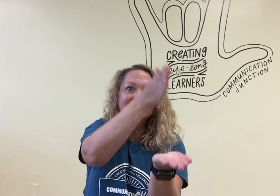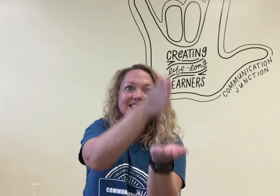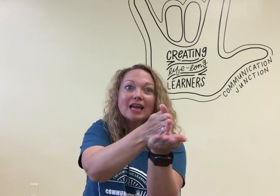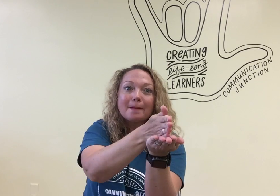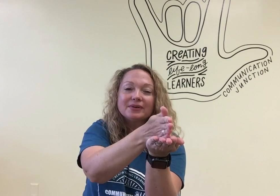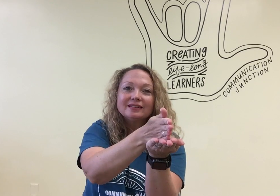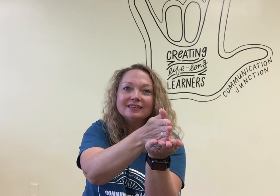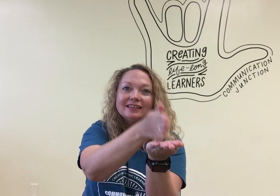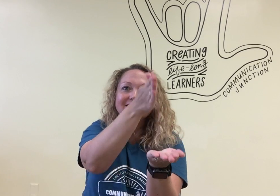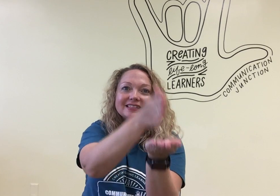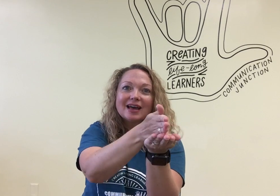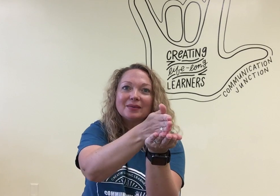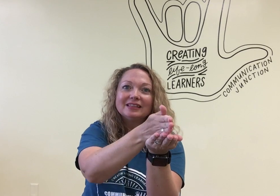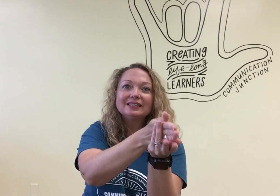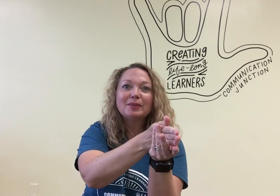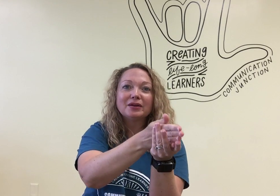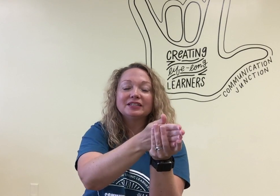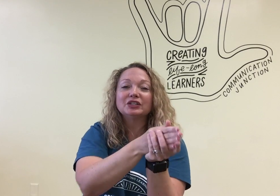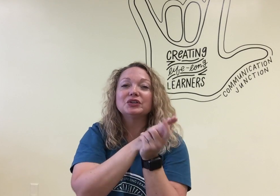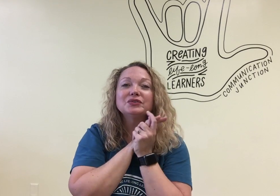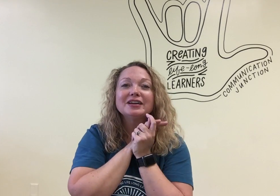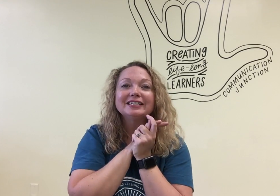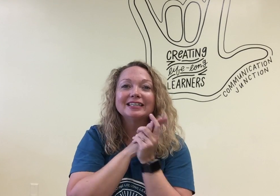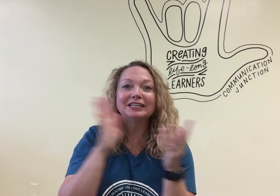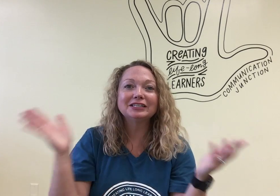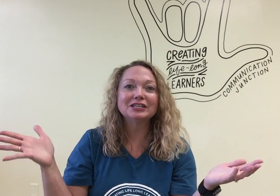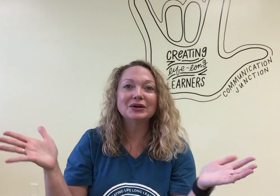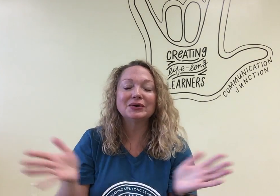Stop. Stop. And this, parents, is a great sign to know